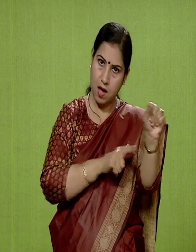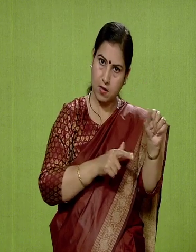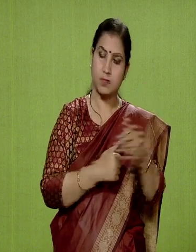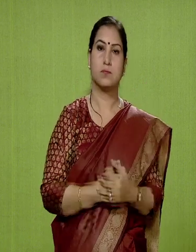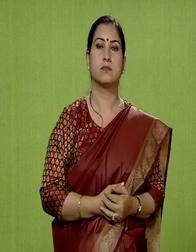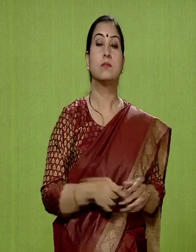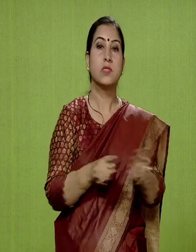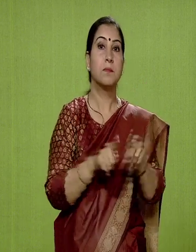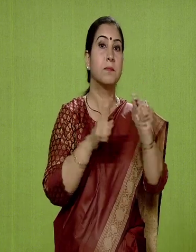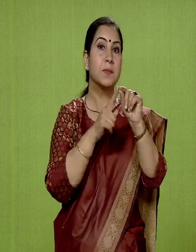P. C. Joshi,